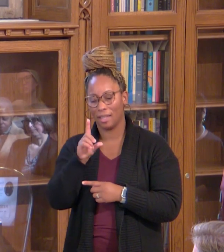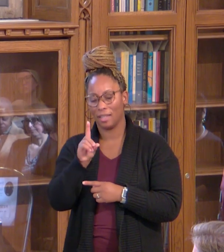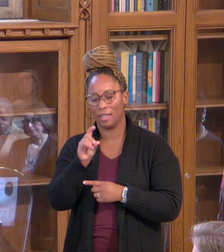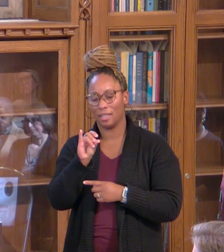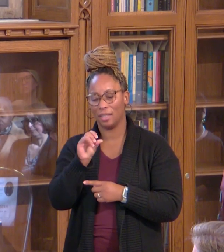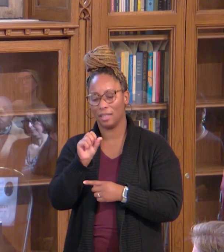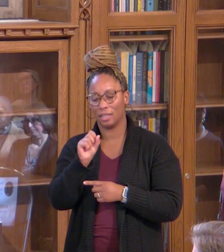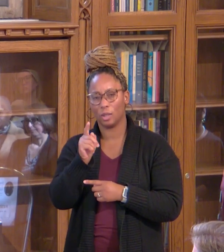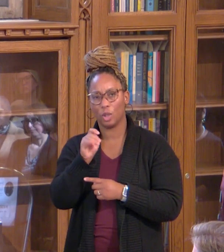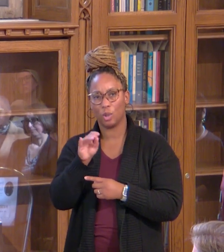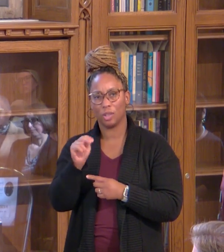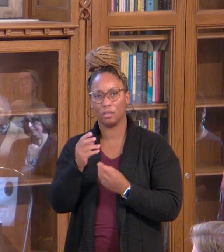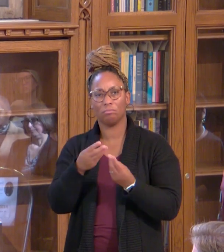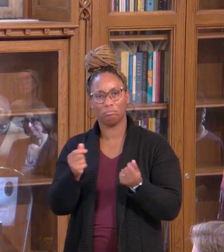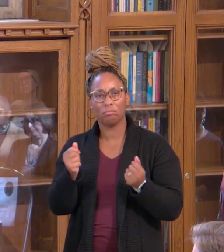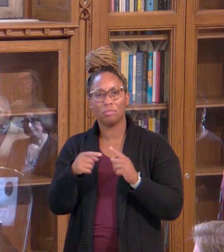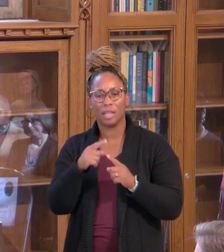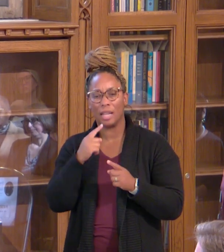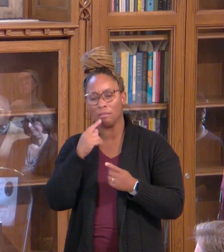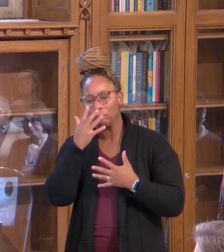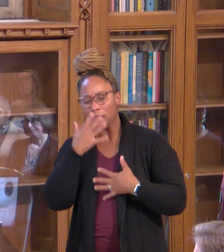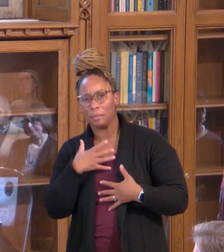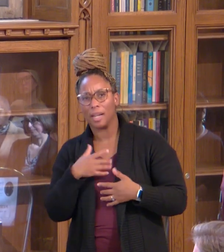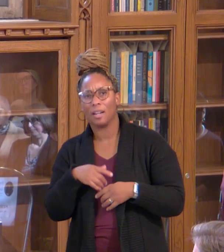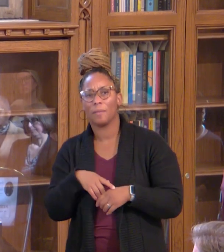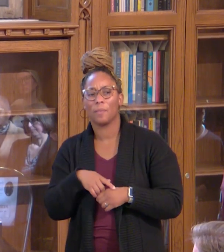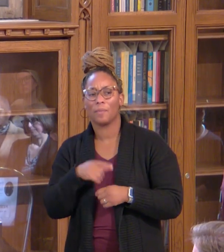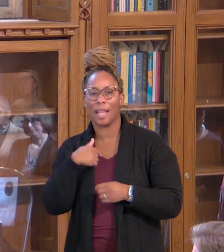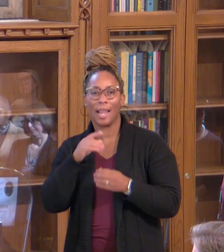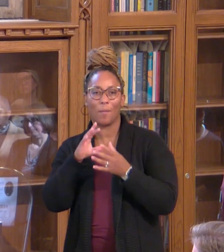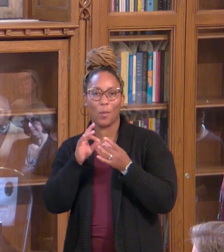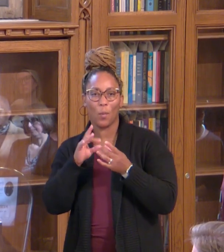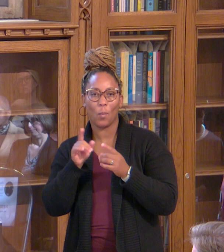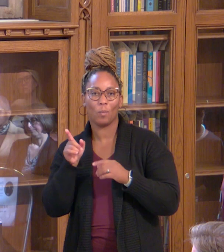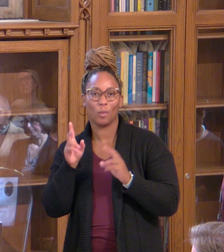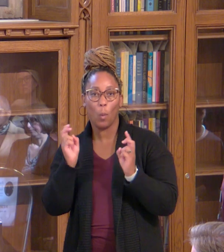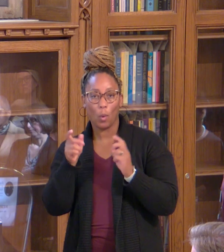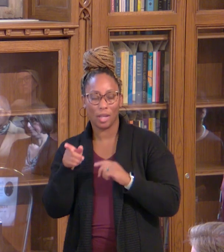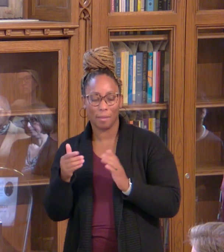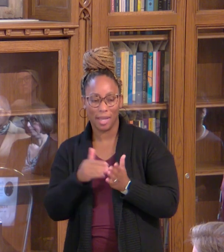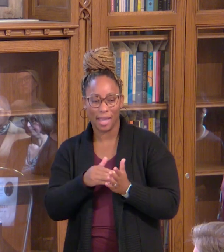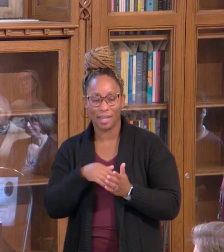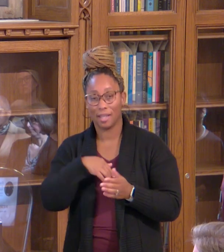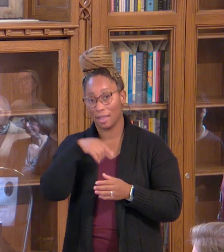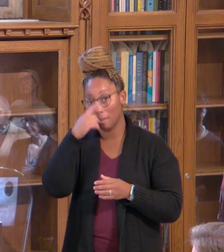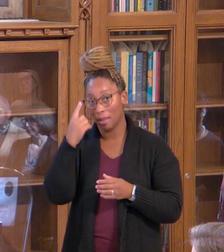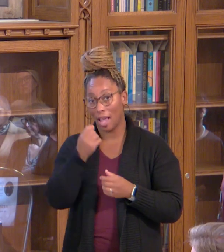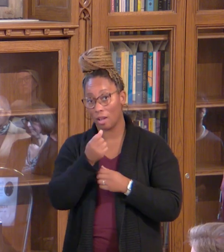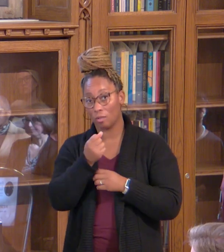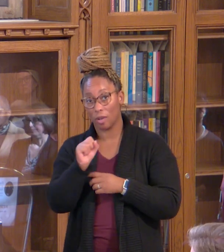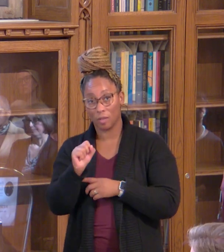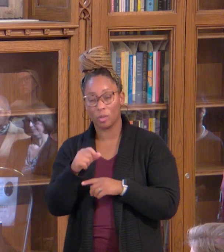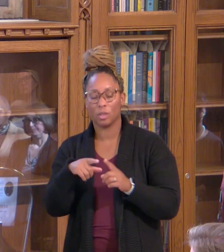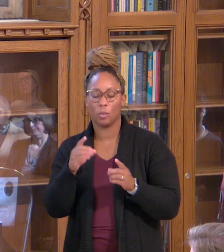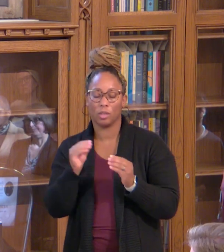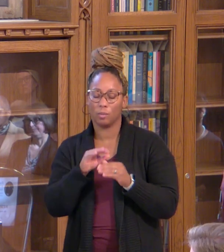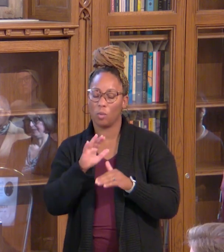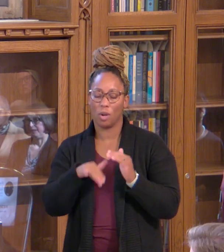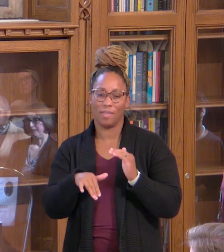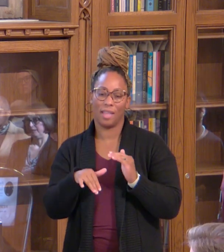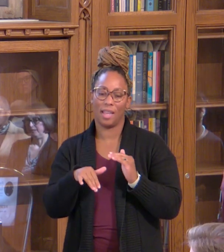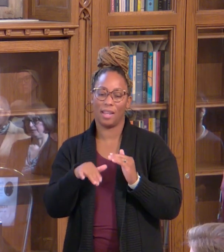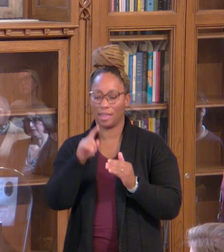and despair but for him and I'm quoting him again the black Revolution was more than